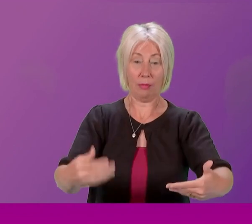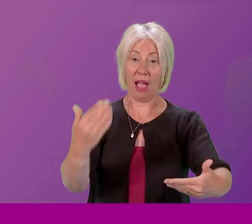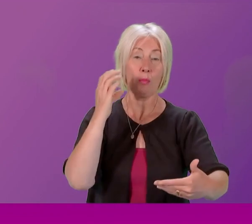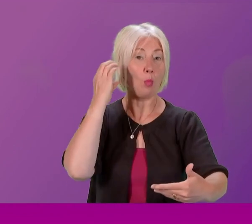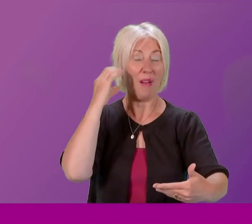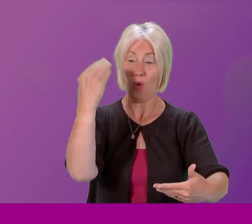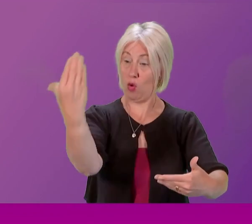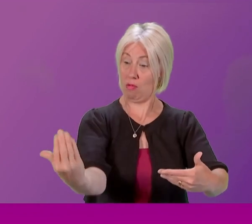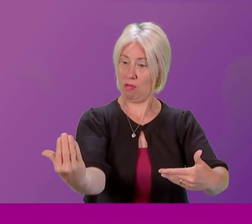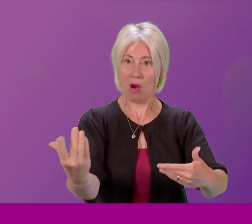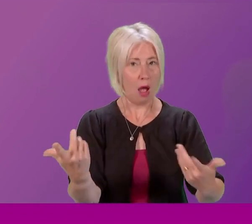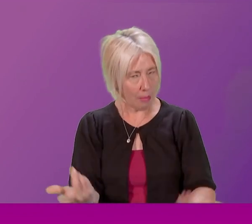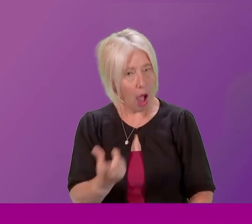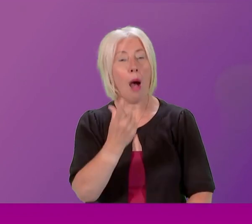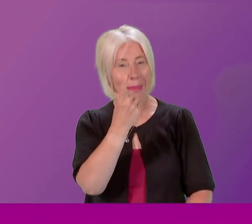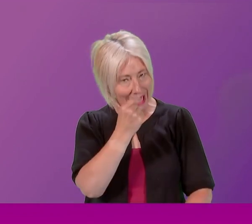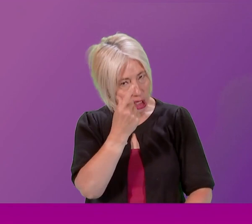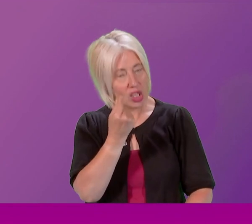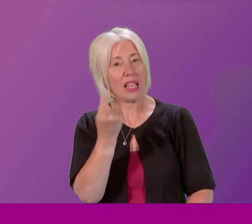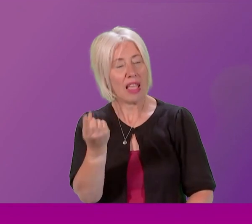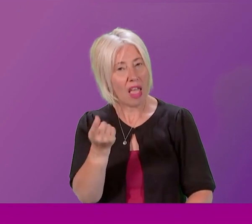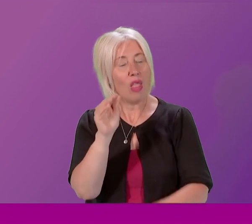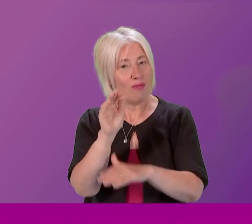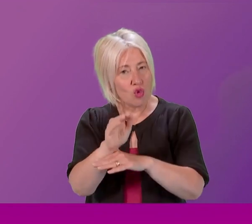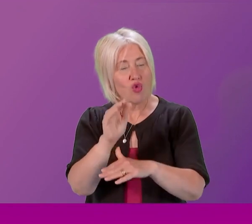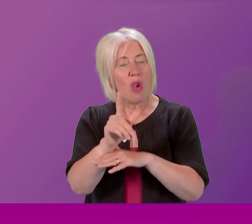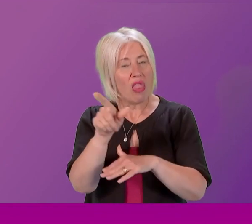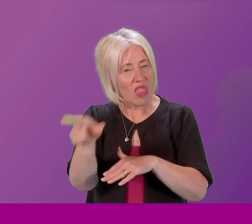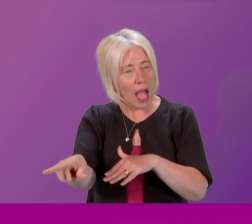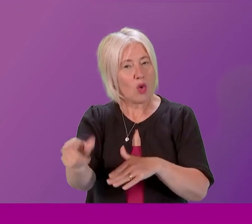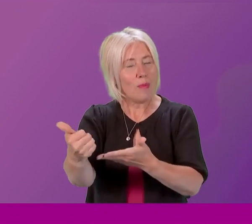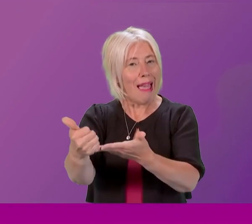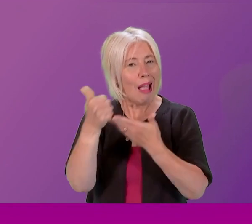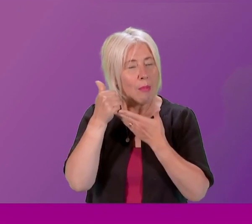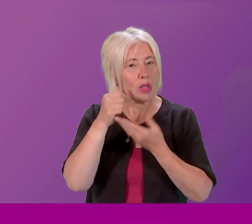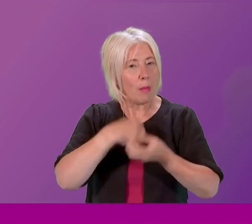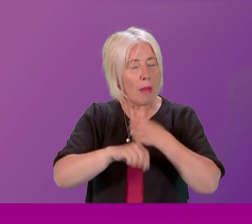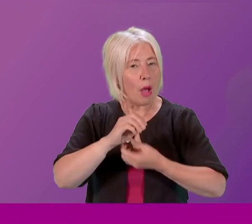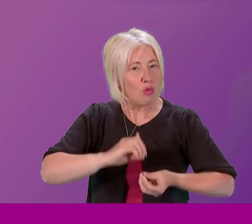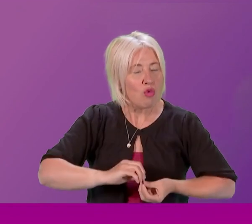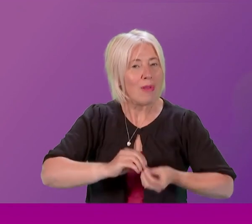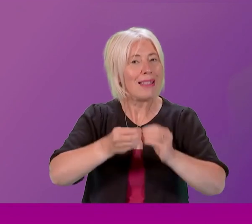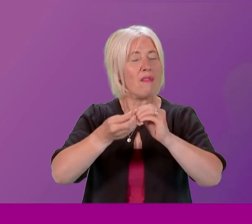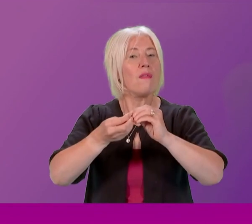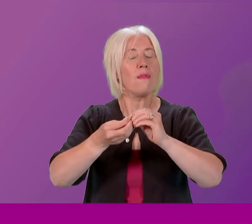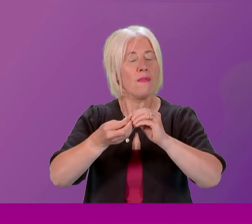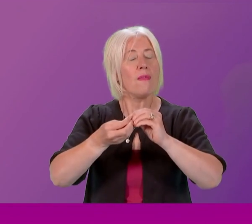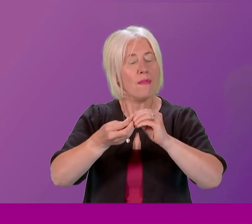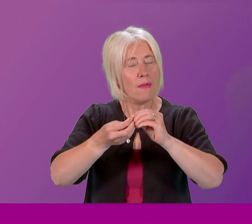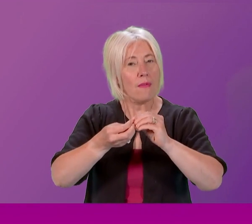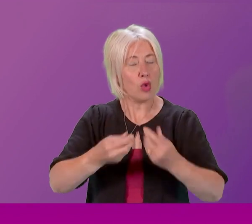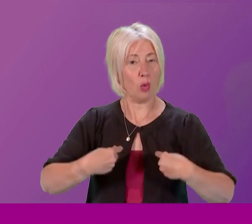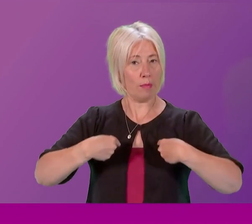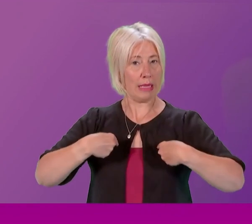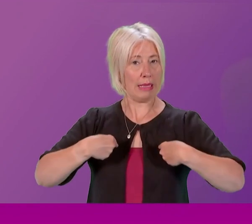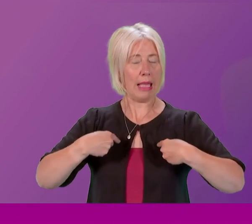could be an aspect of that that actually does lead into the creative side in what we do musically. So I